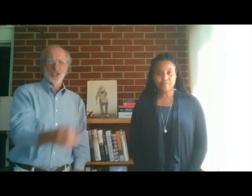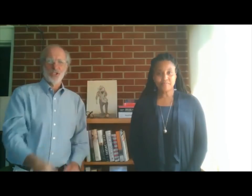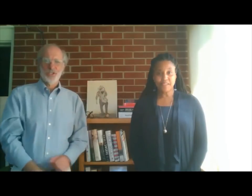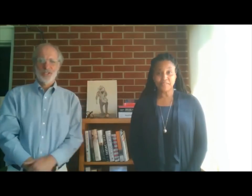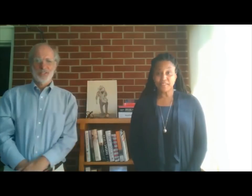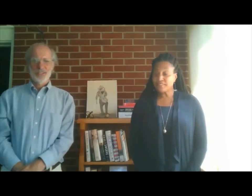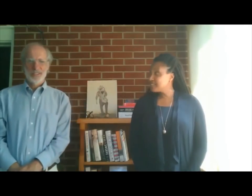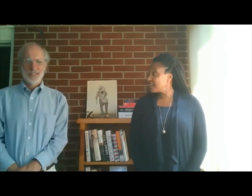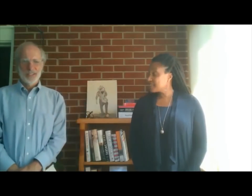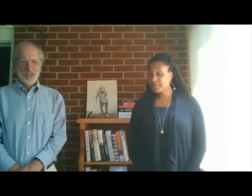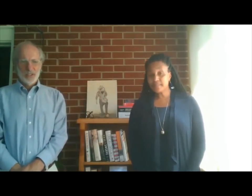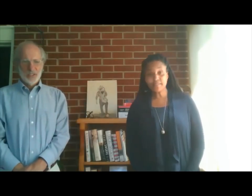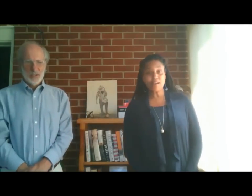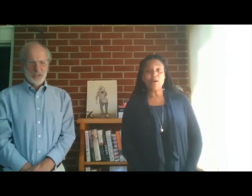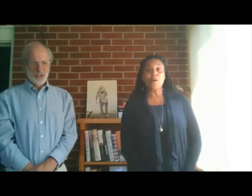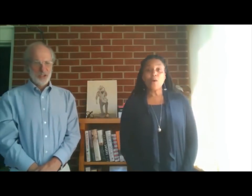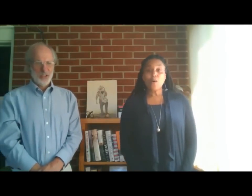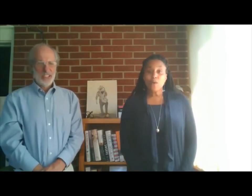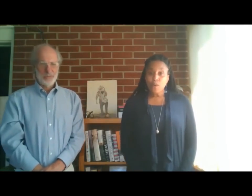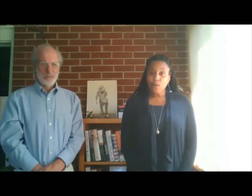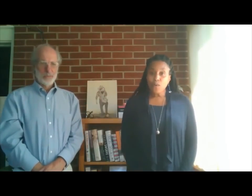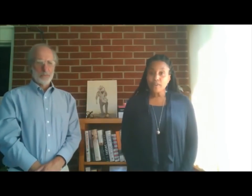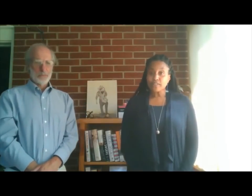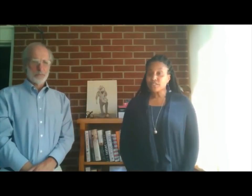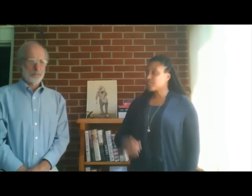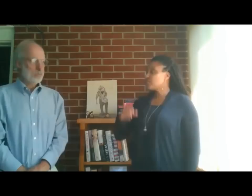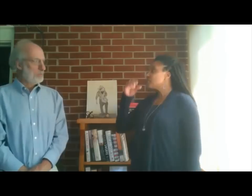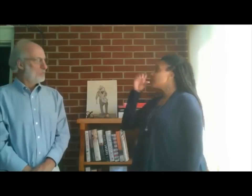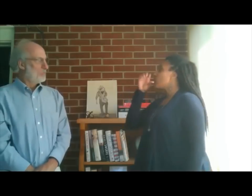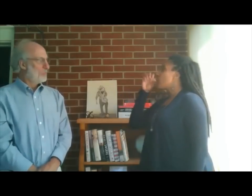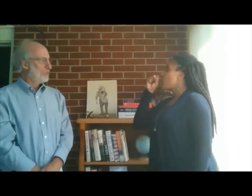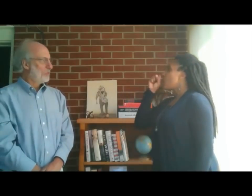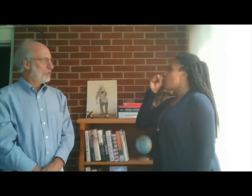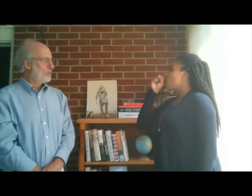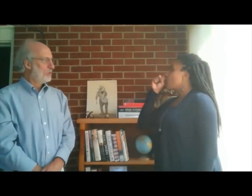Fish. Okay, ready for the next one? Sure am. Orange.